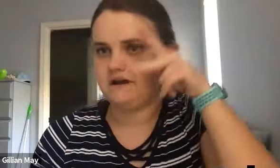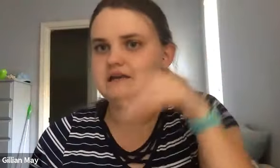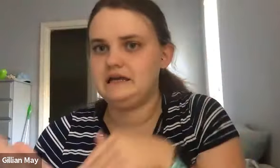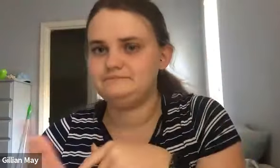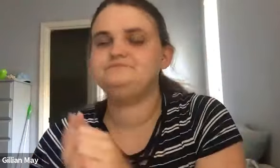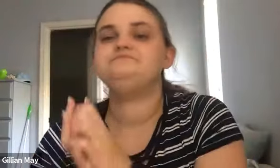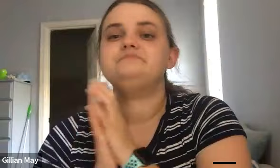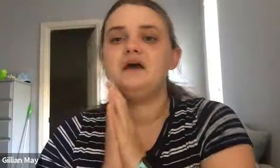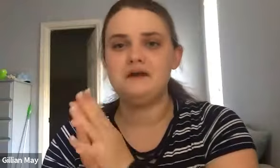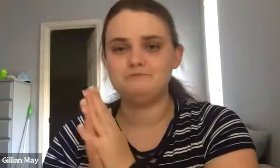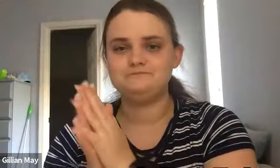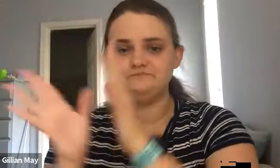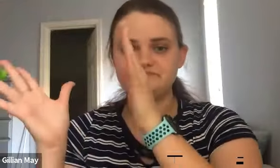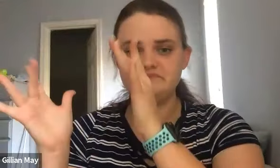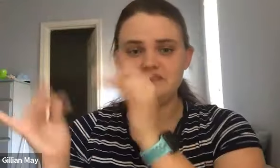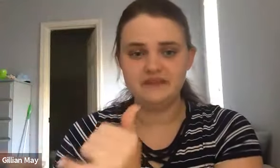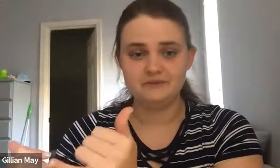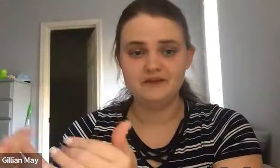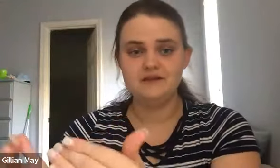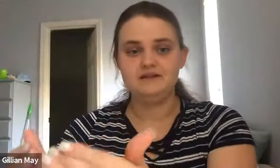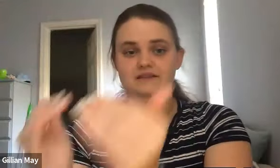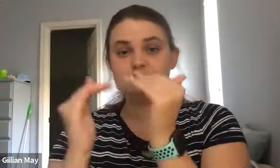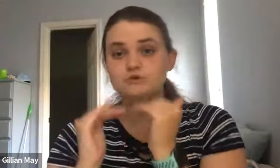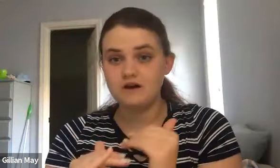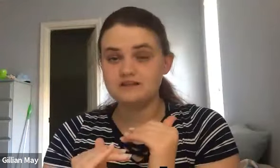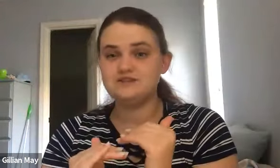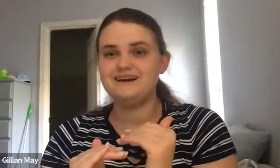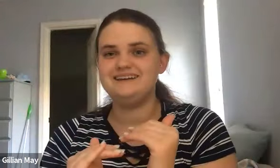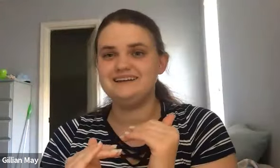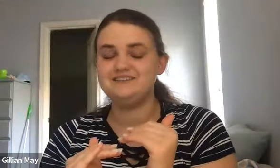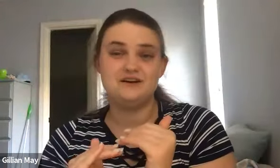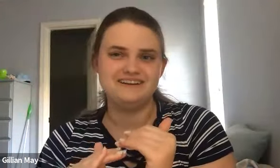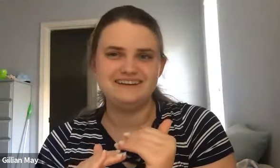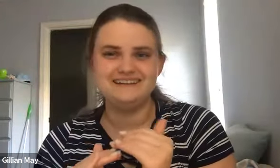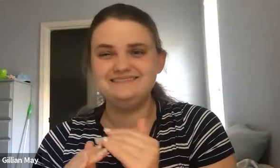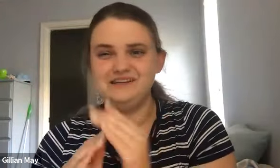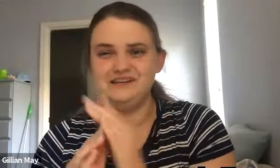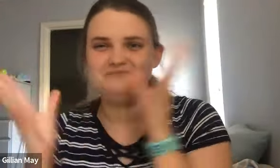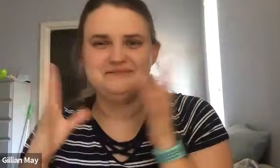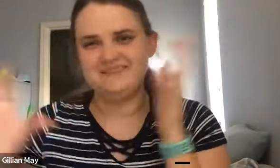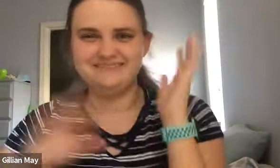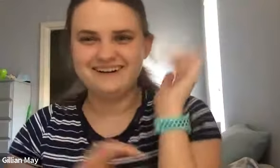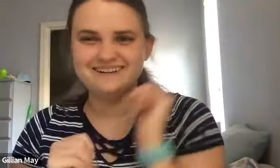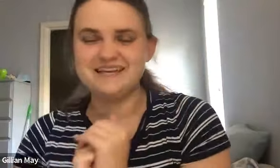it again. Okay, now let's move on so I can talk again, me and my little talks